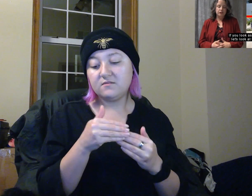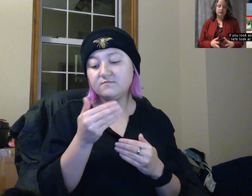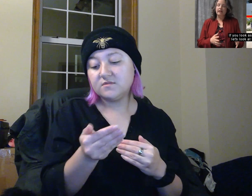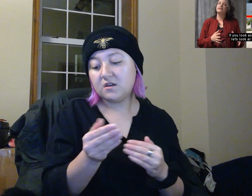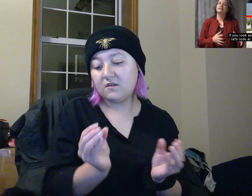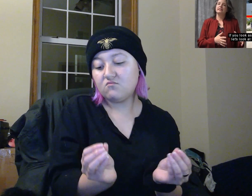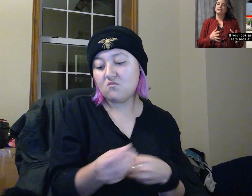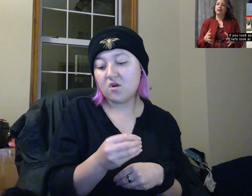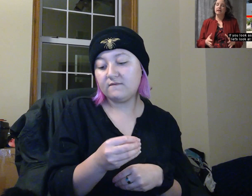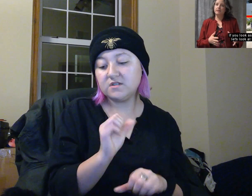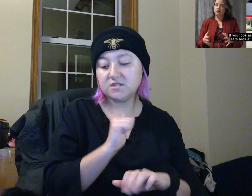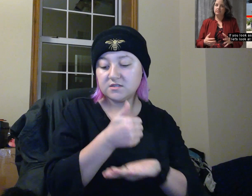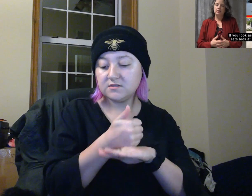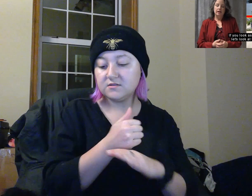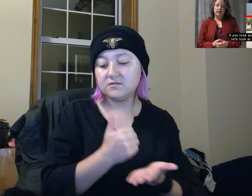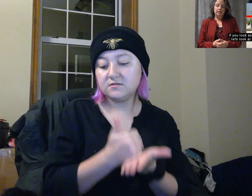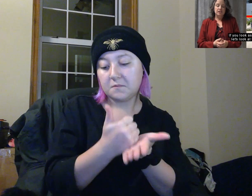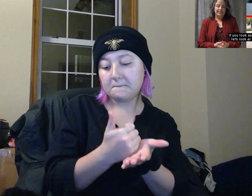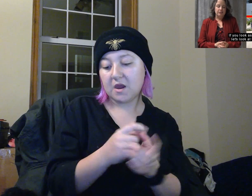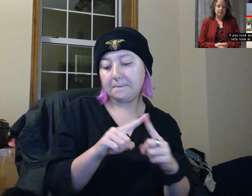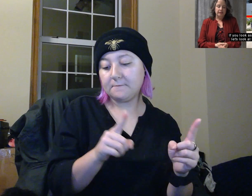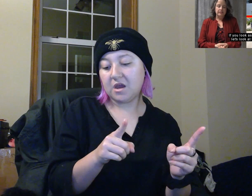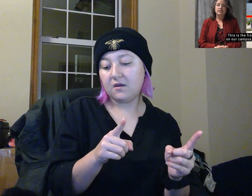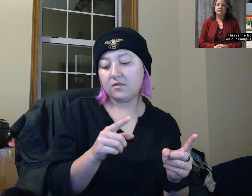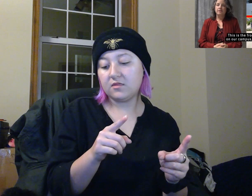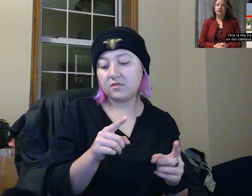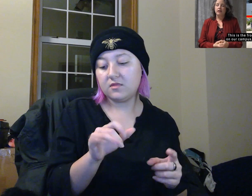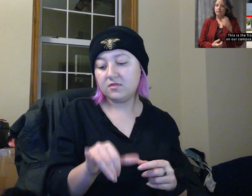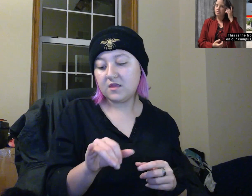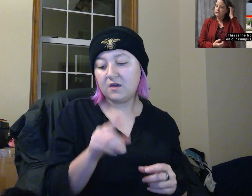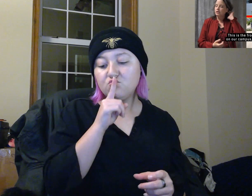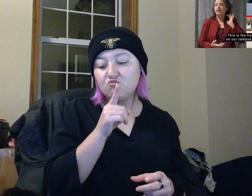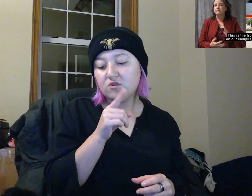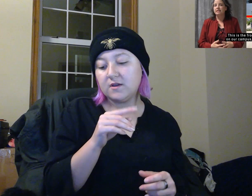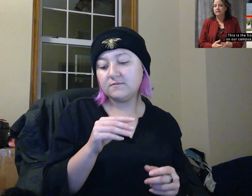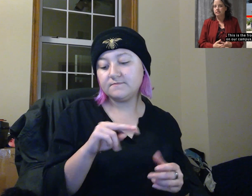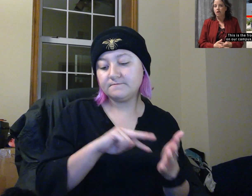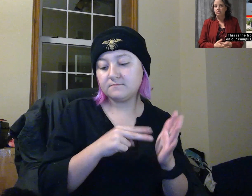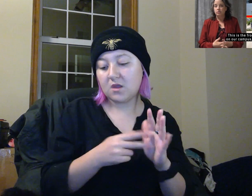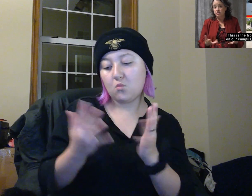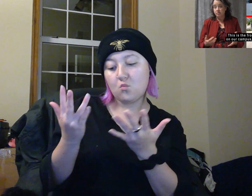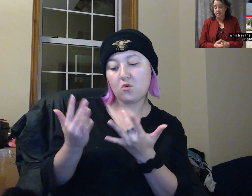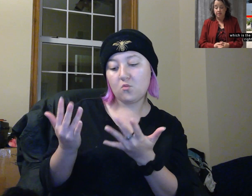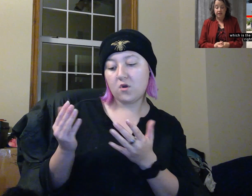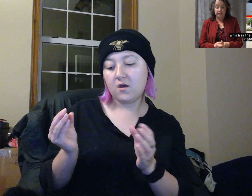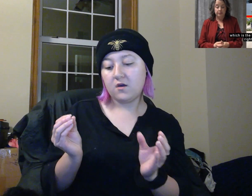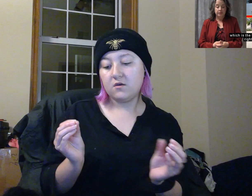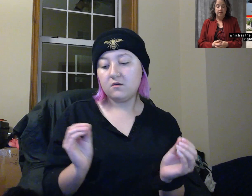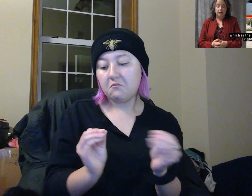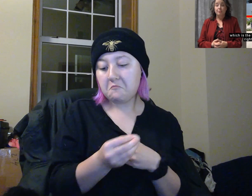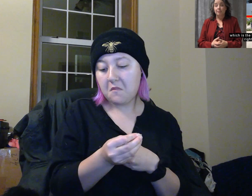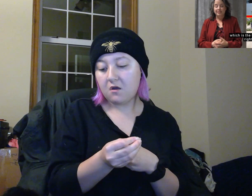If you look as things evolve, let's look at this building. This is the front of a building on our campus, Dickinson Hall, which is the building I'm in right